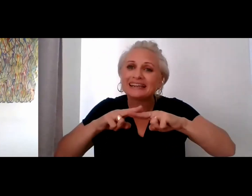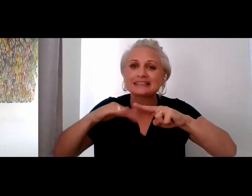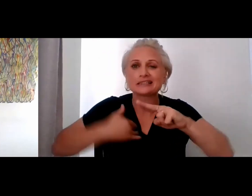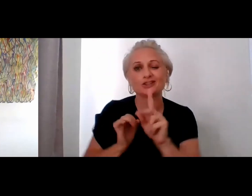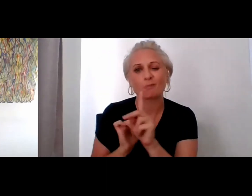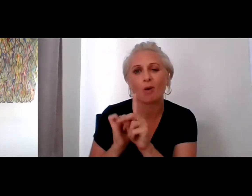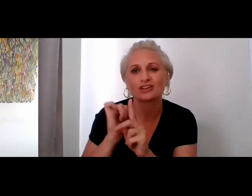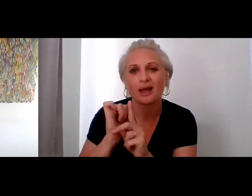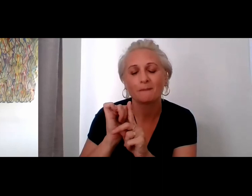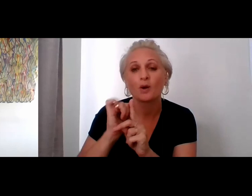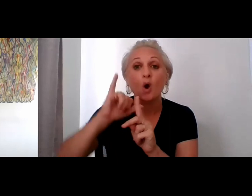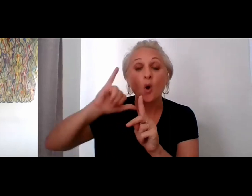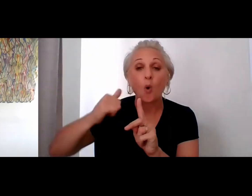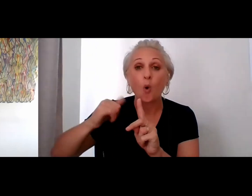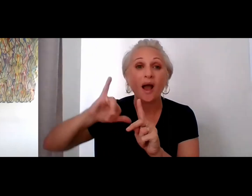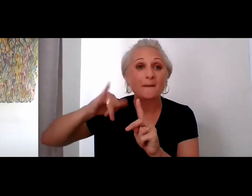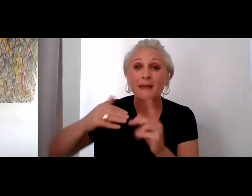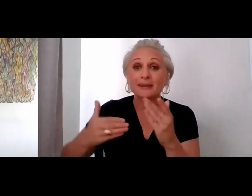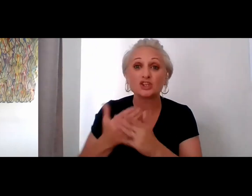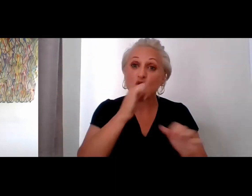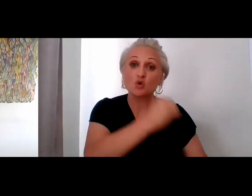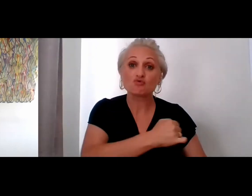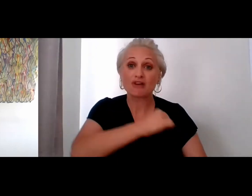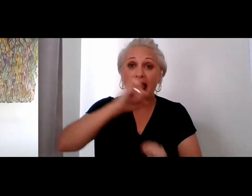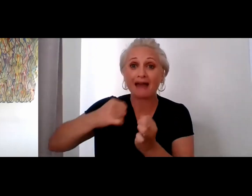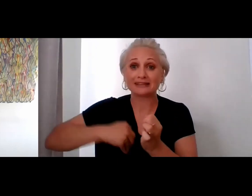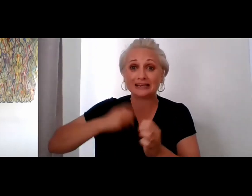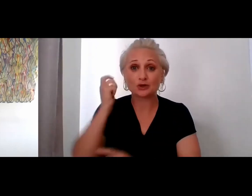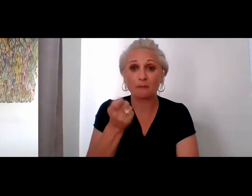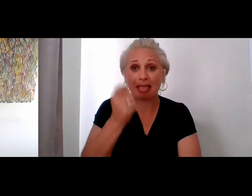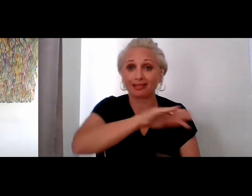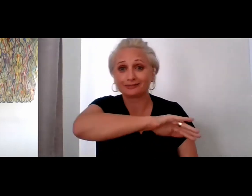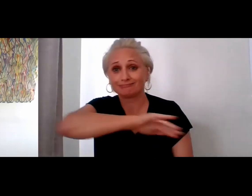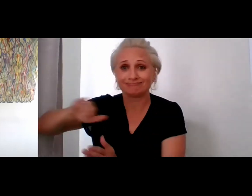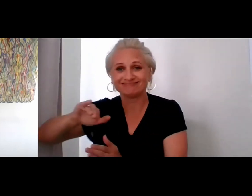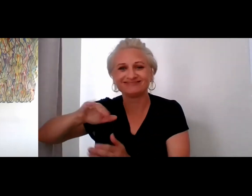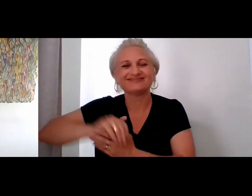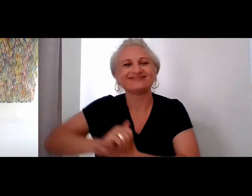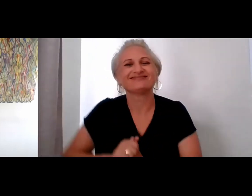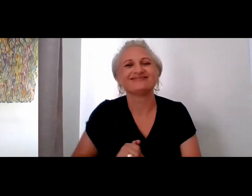raft, or realizing that you need to refloat and move up the bank a bit.